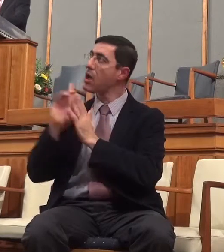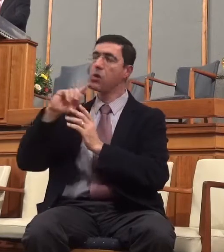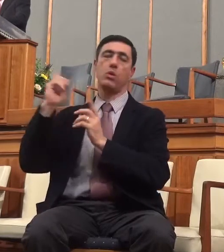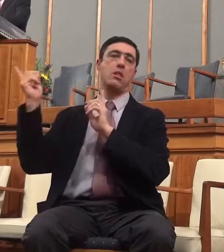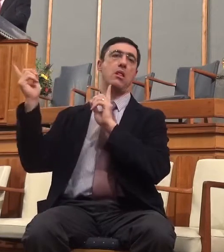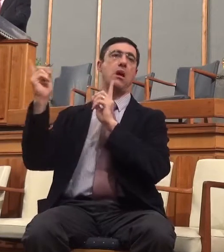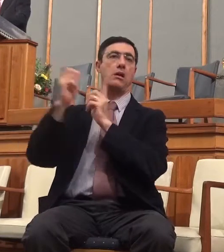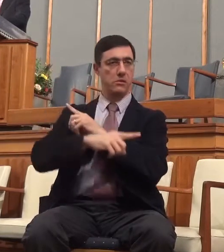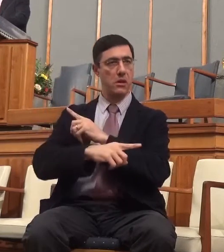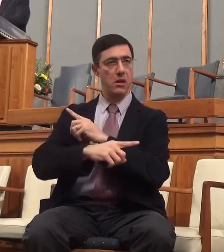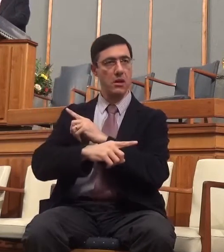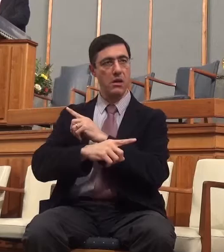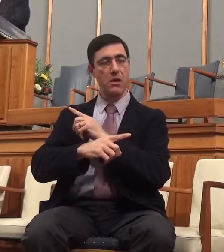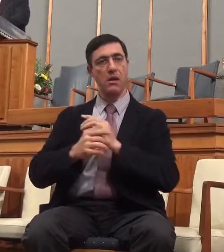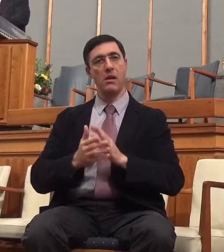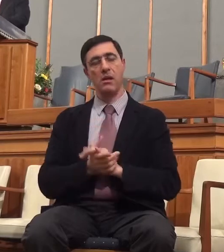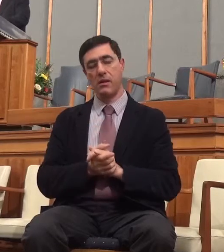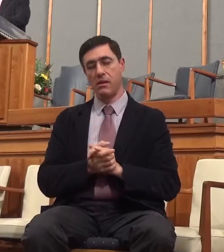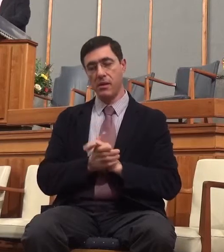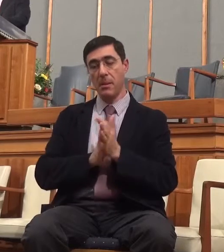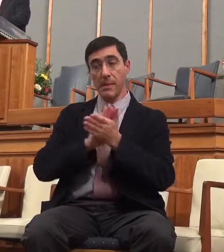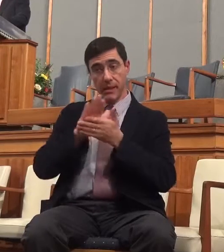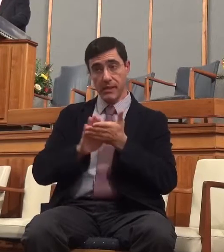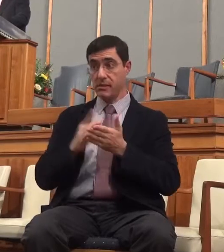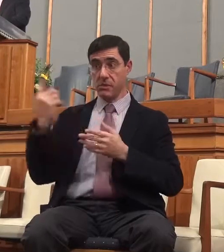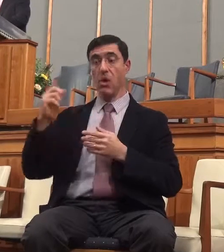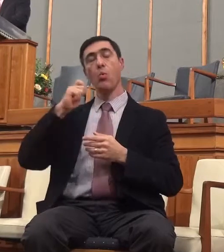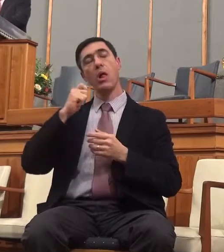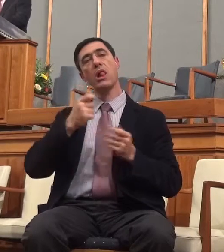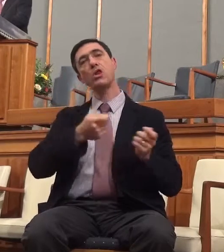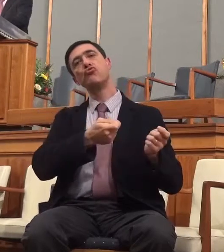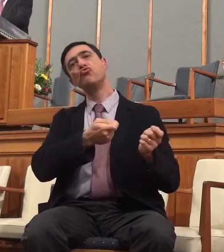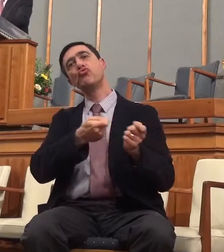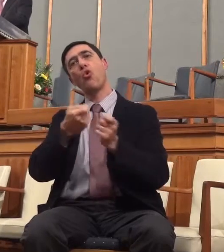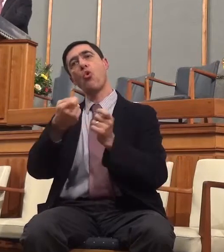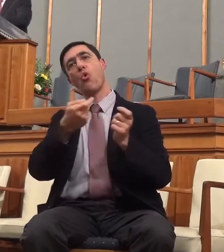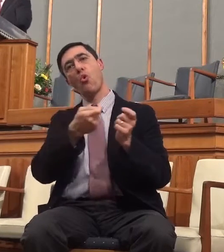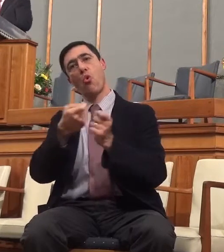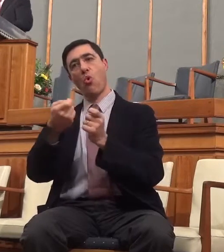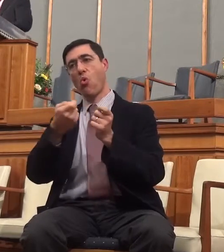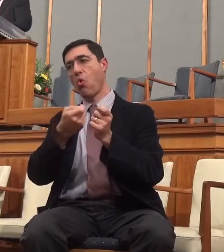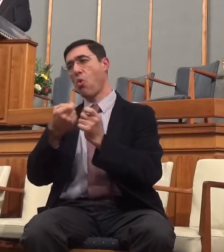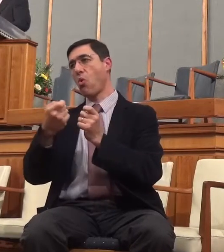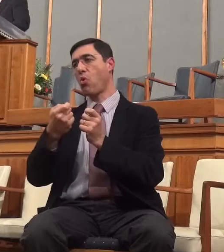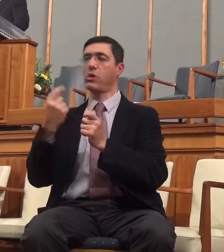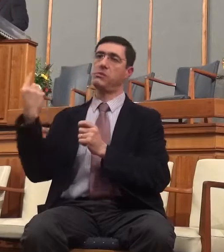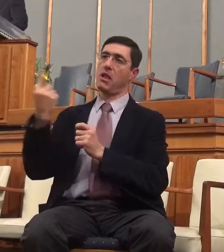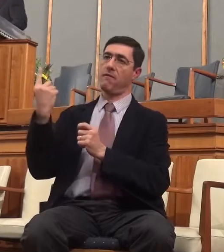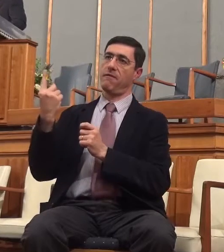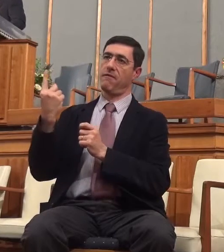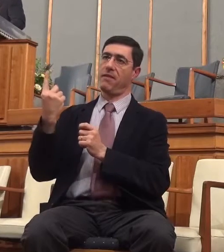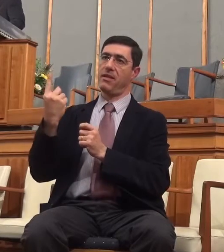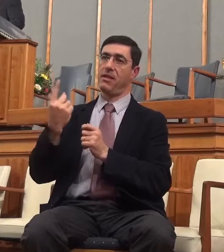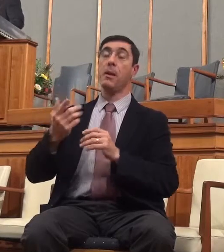work within you to draw you closer to himself. You're a new man, a new woman. Sin never dominates you again like it